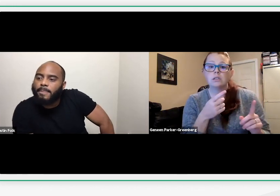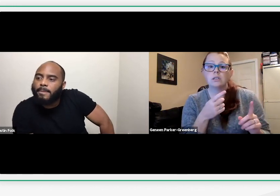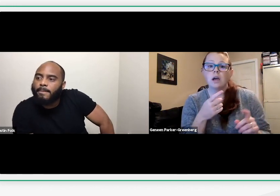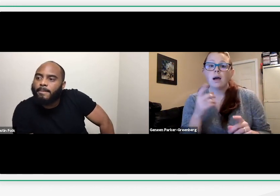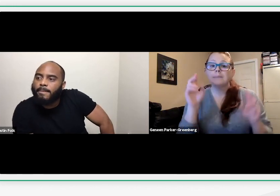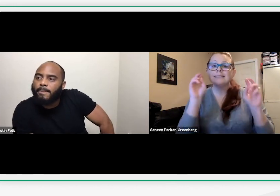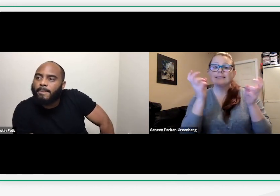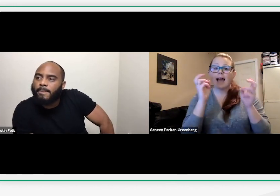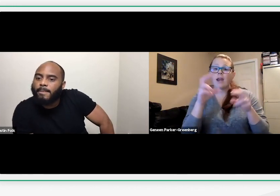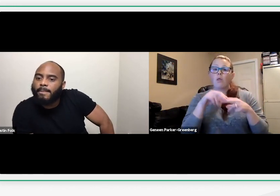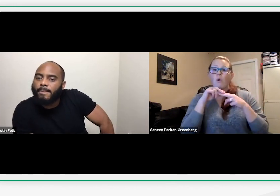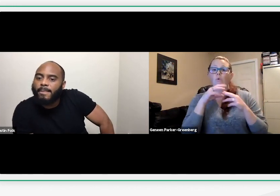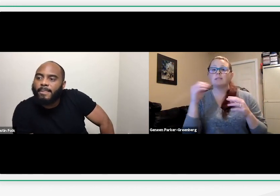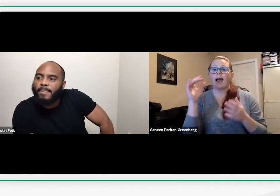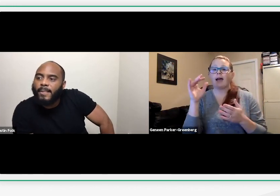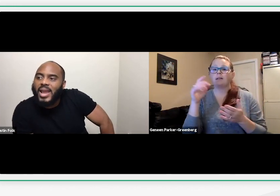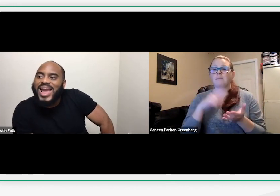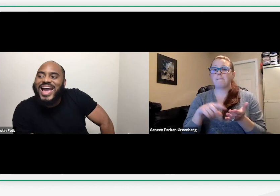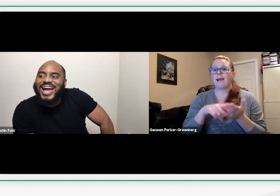the second question,